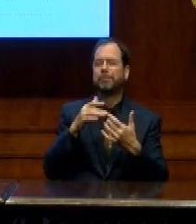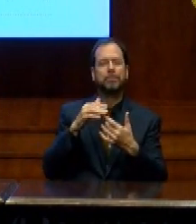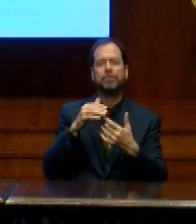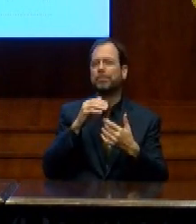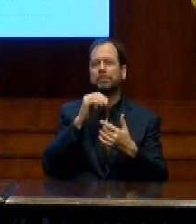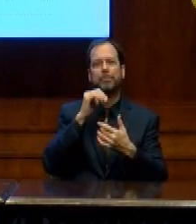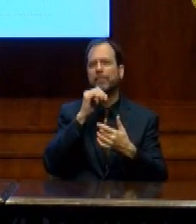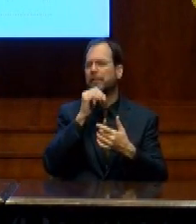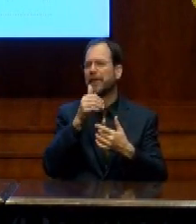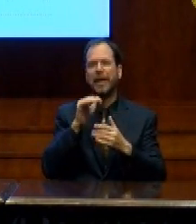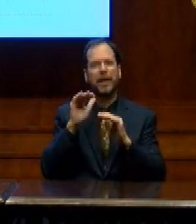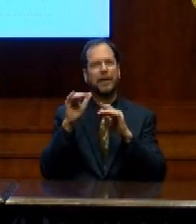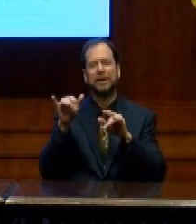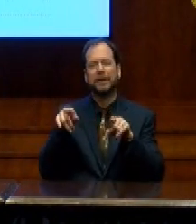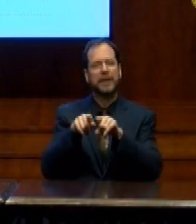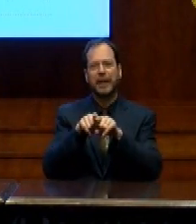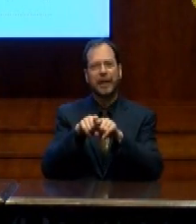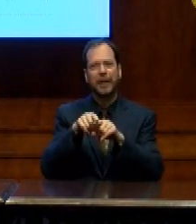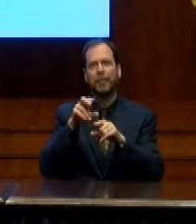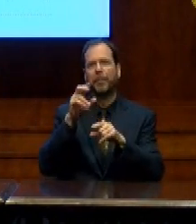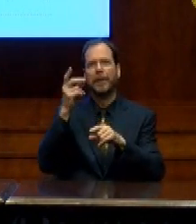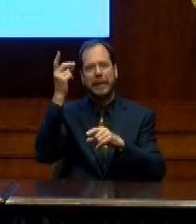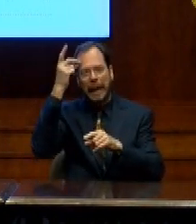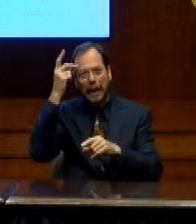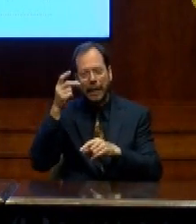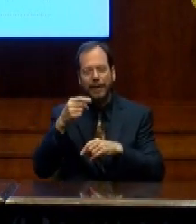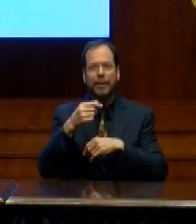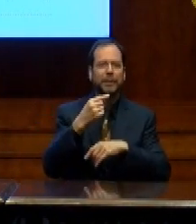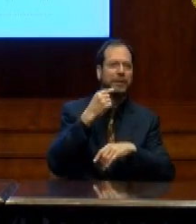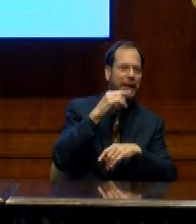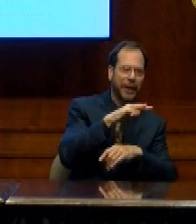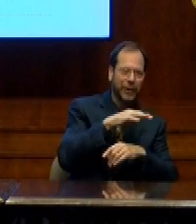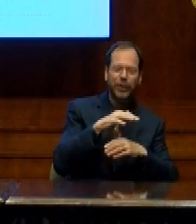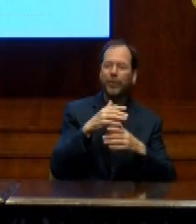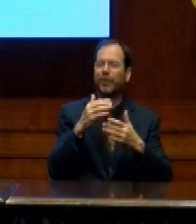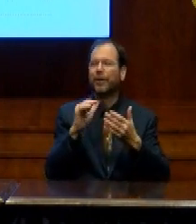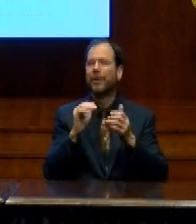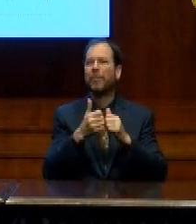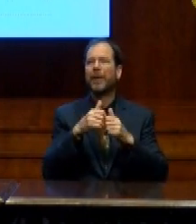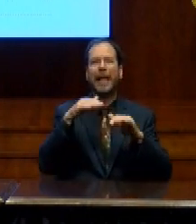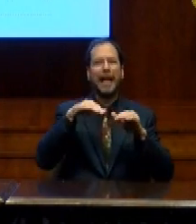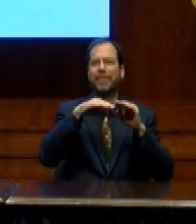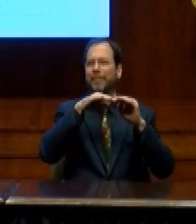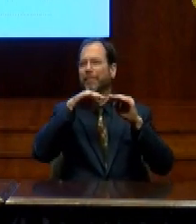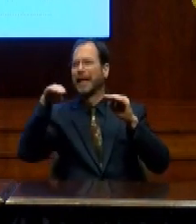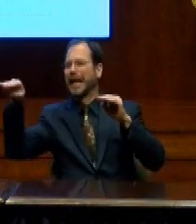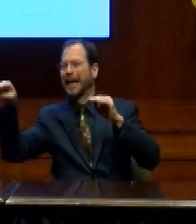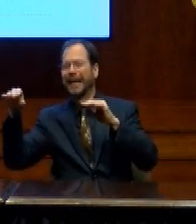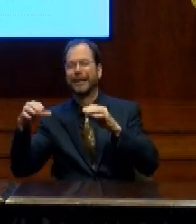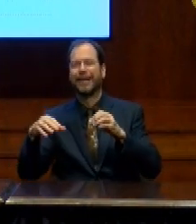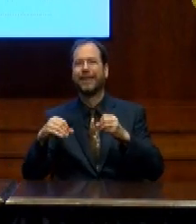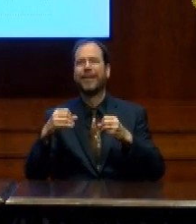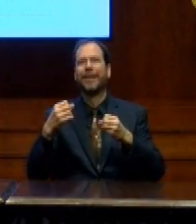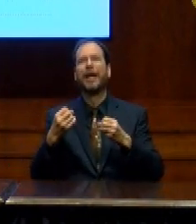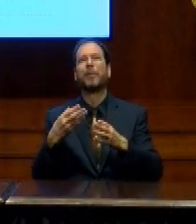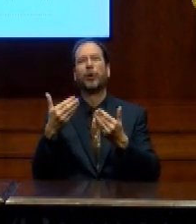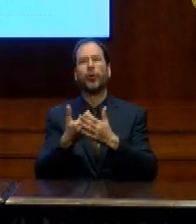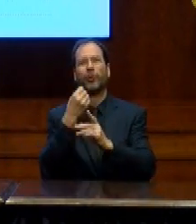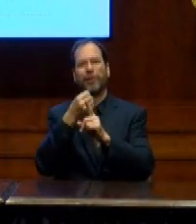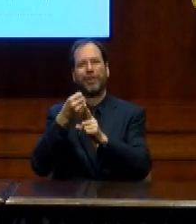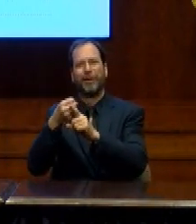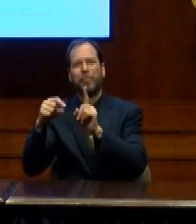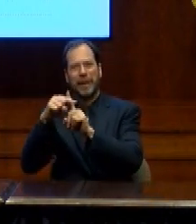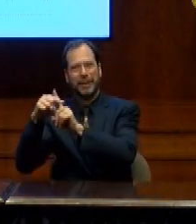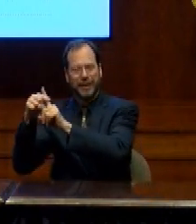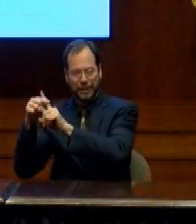level as Dallas County and Bexar County and some other counties with regard to, let's say, a flattening of the number of new cases.